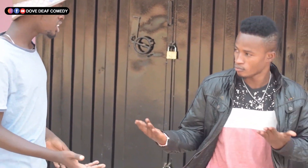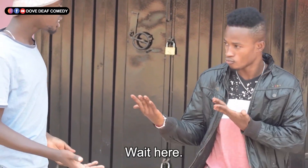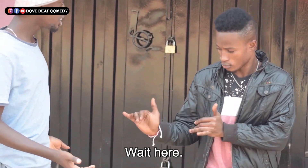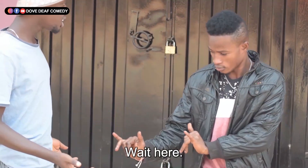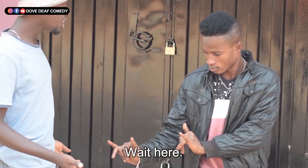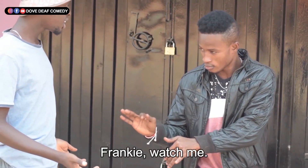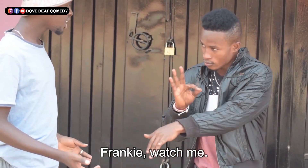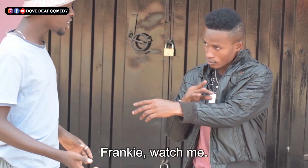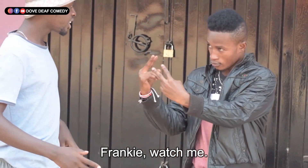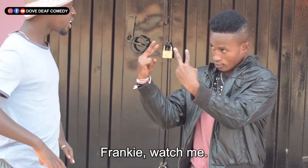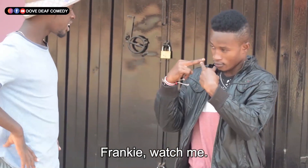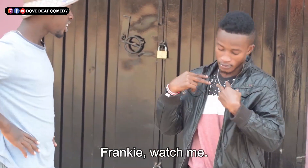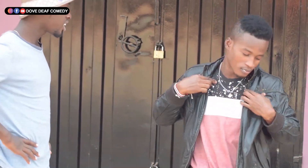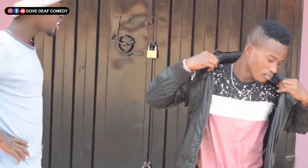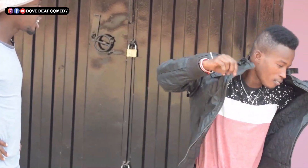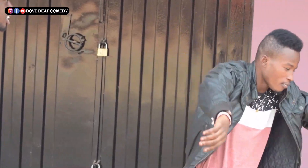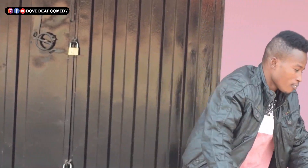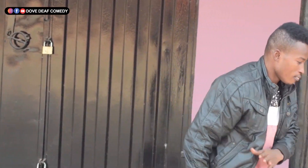Wait here, Frankie, watch me.